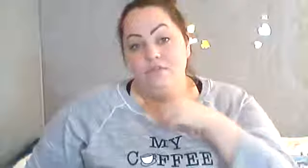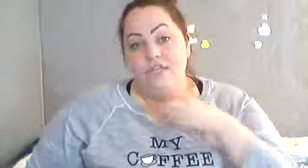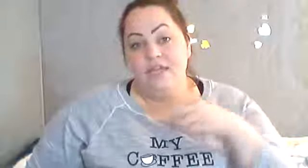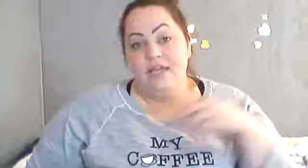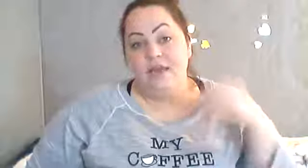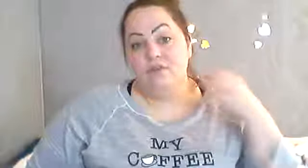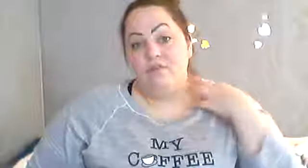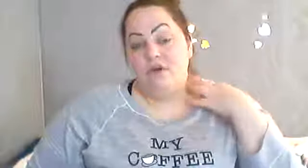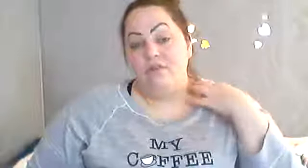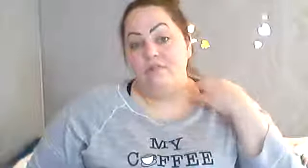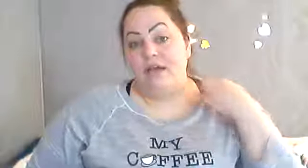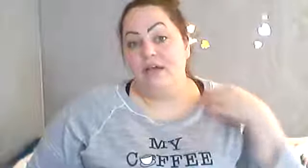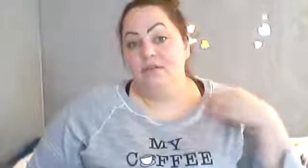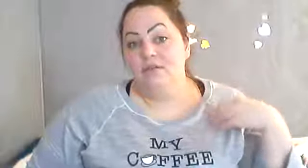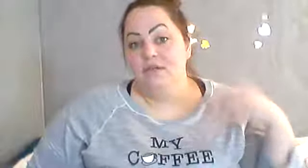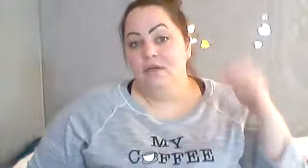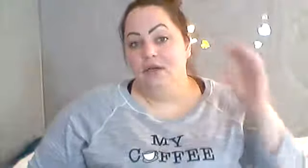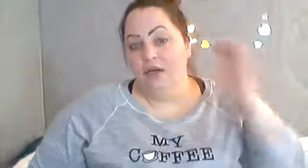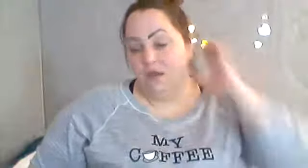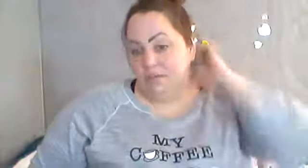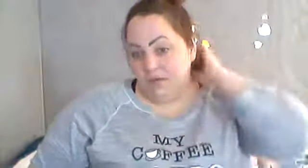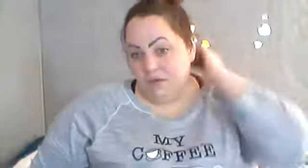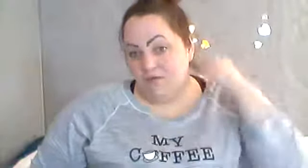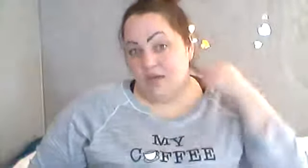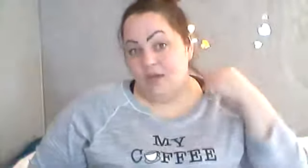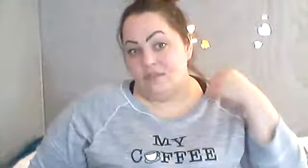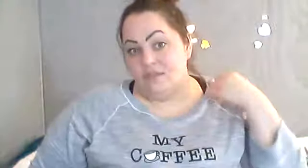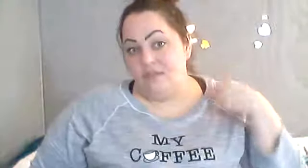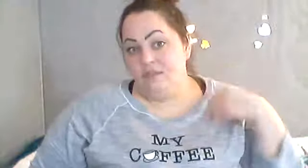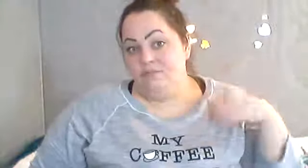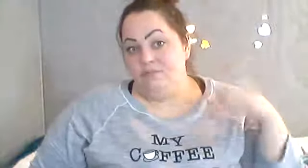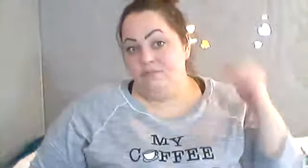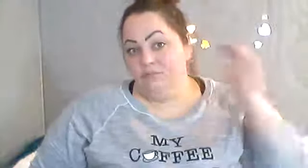for taking care of all of that. I know we've got